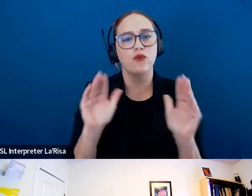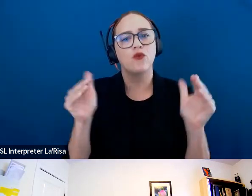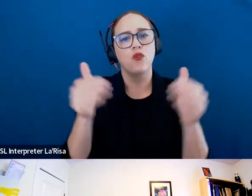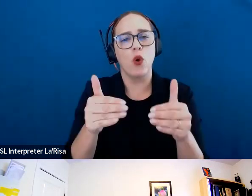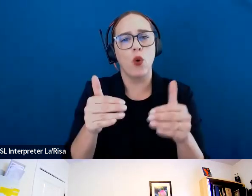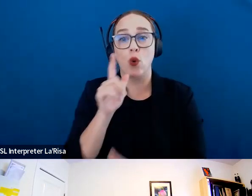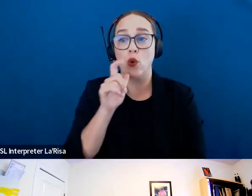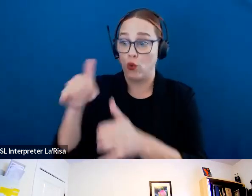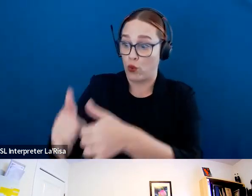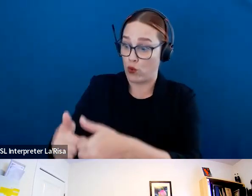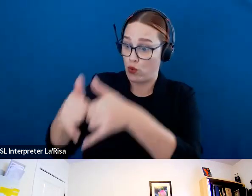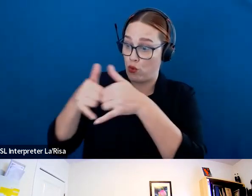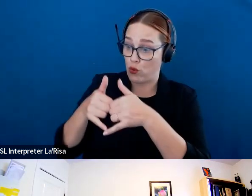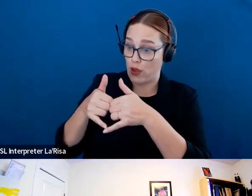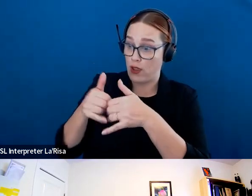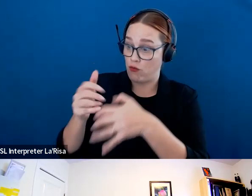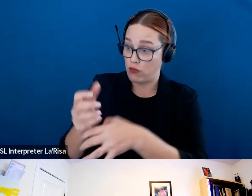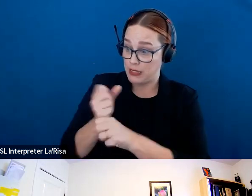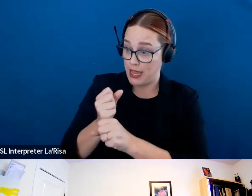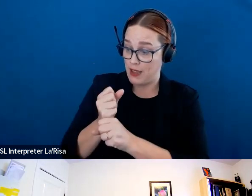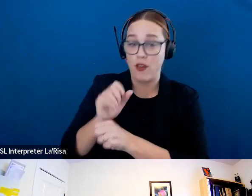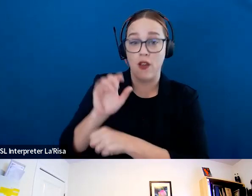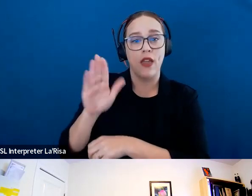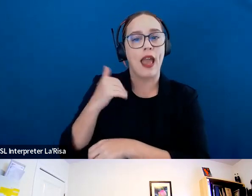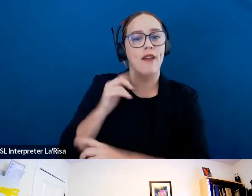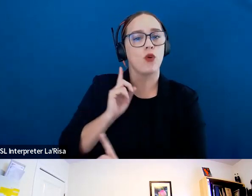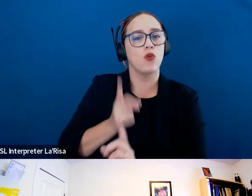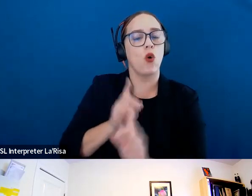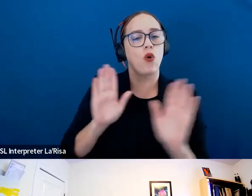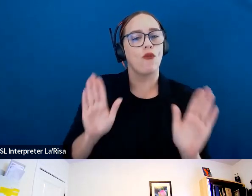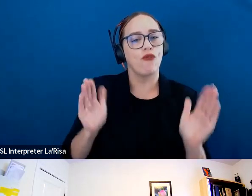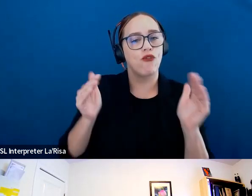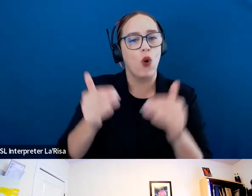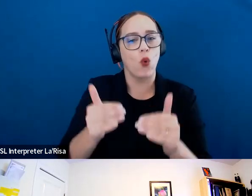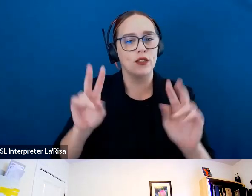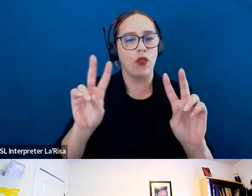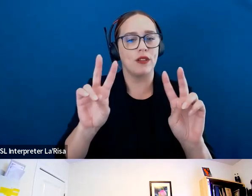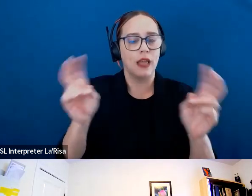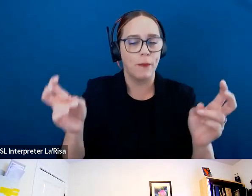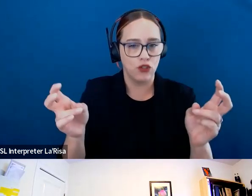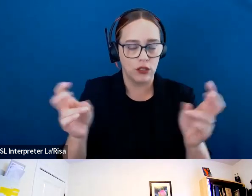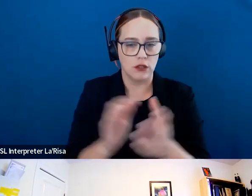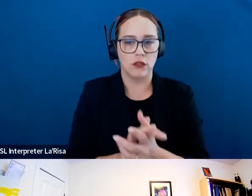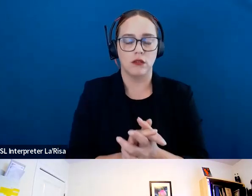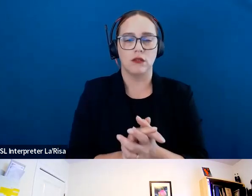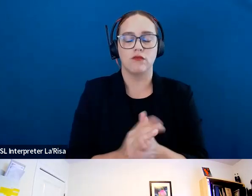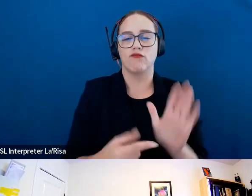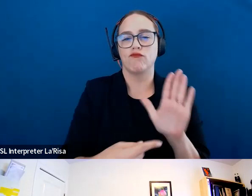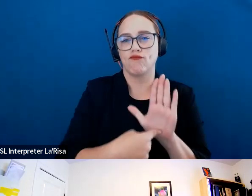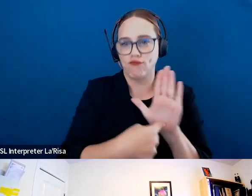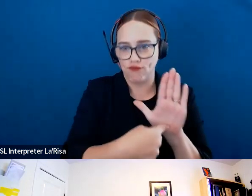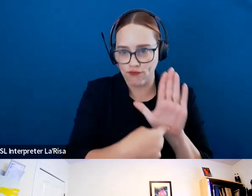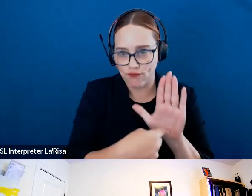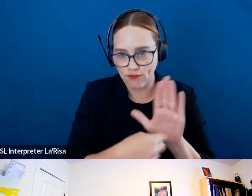table with a goal that's focused on the subject at hand. For example, we are